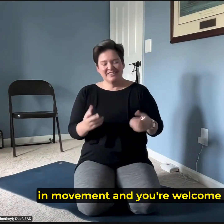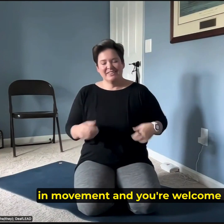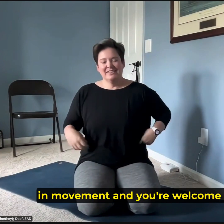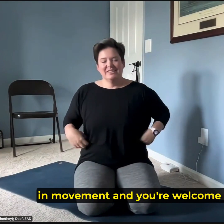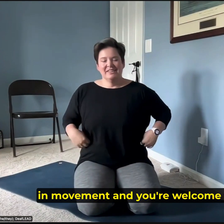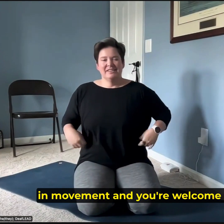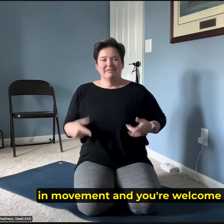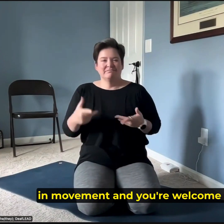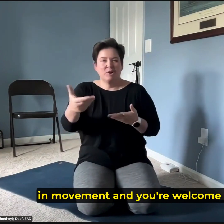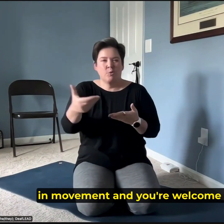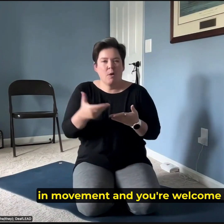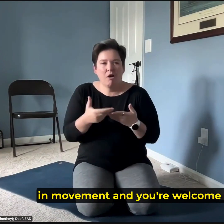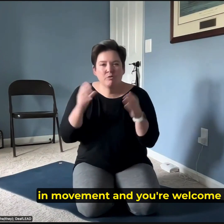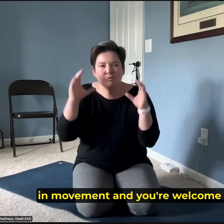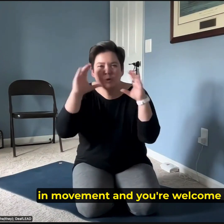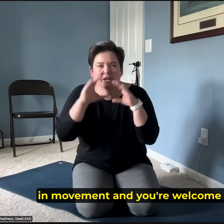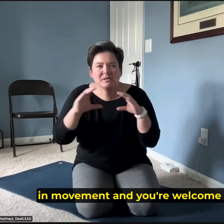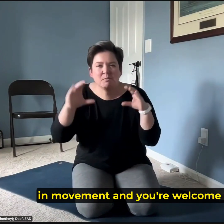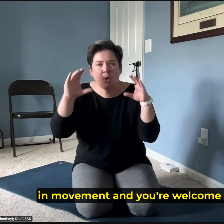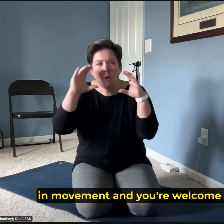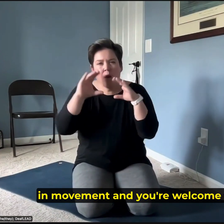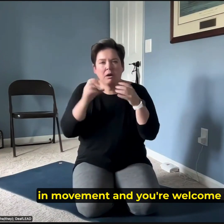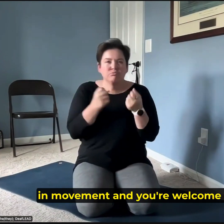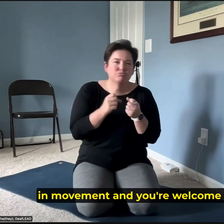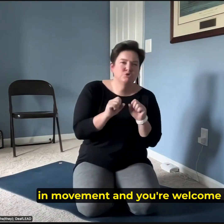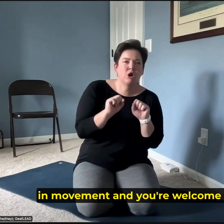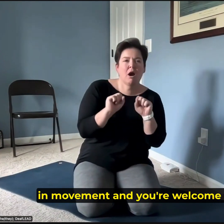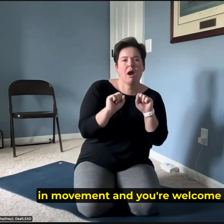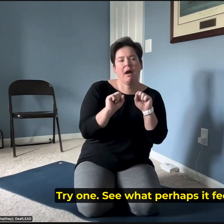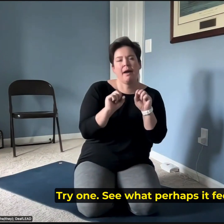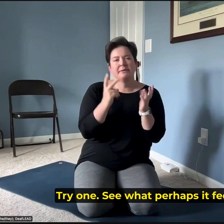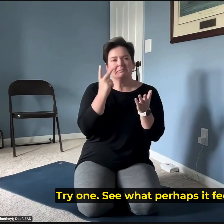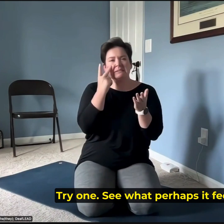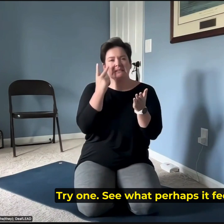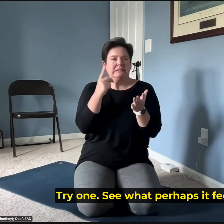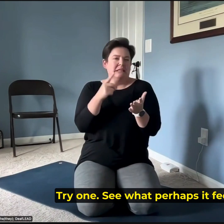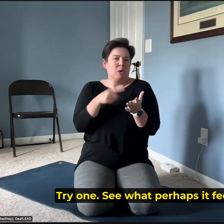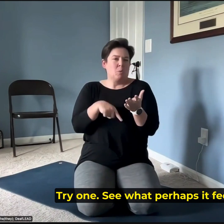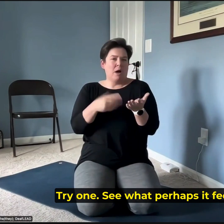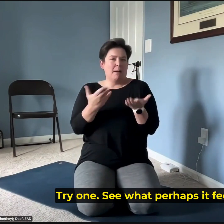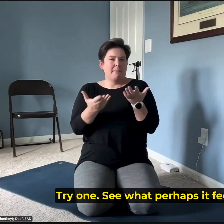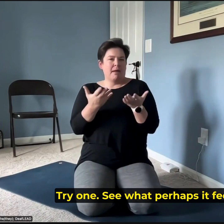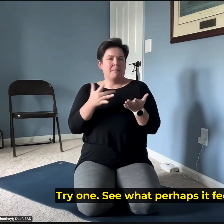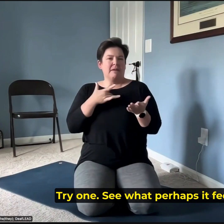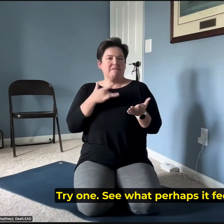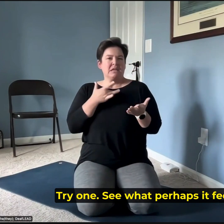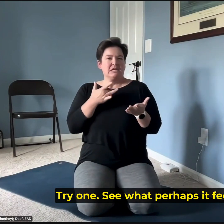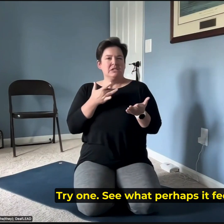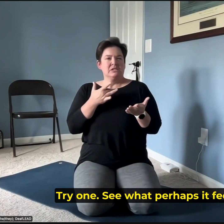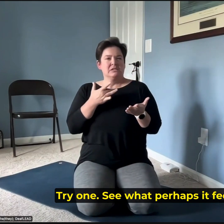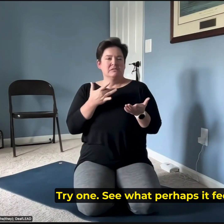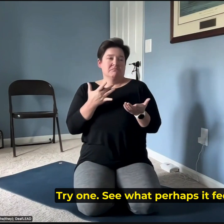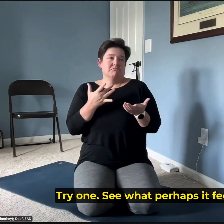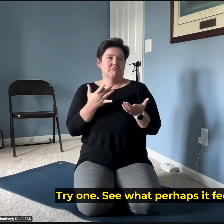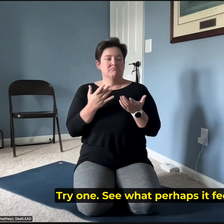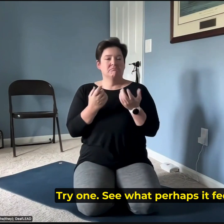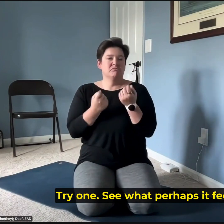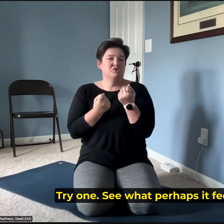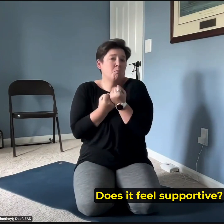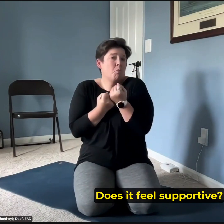movement, and you're welcome to explore, try one, see what perhaps it feels like. Does